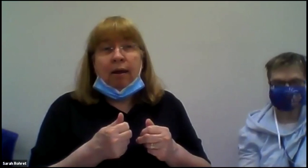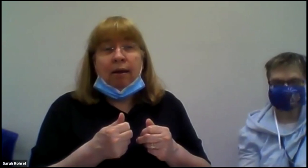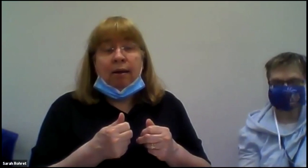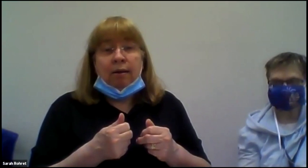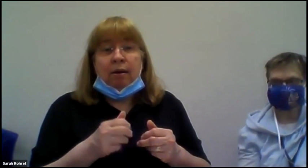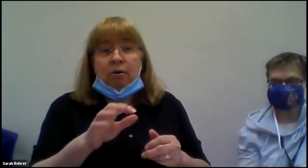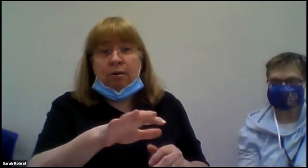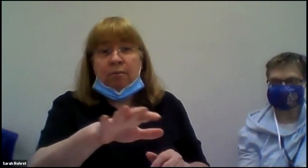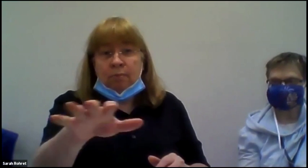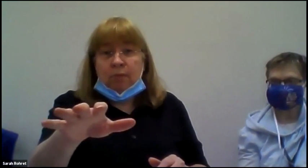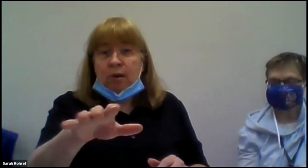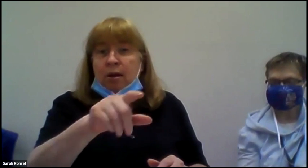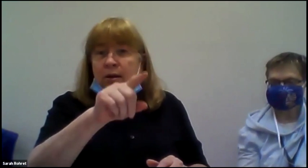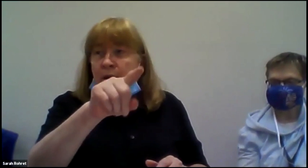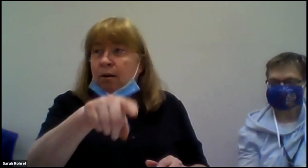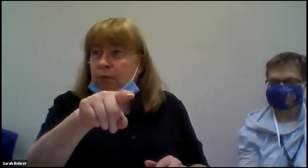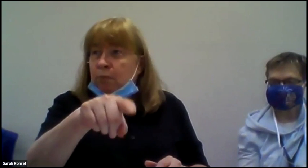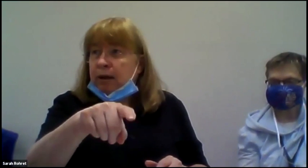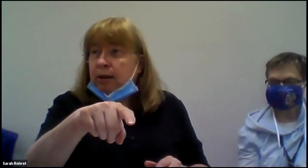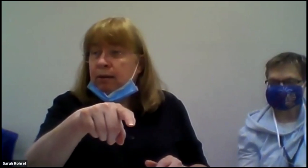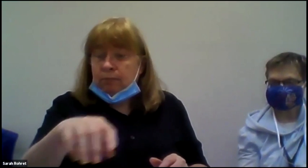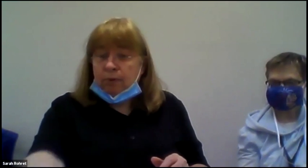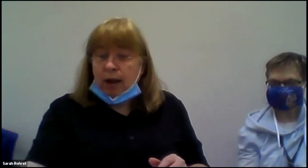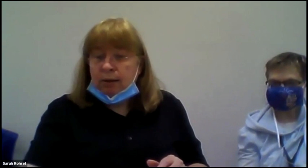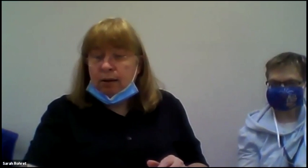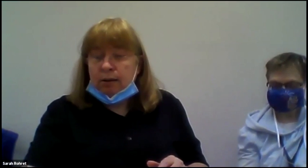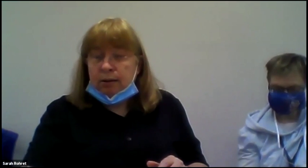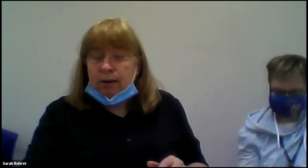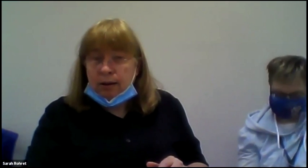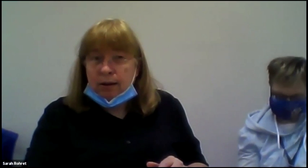And there will be things on this